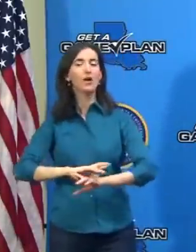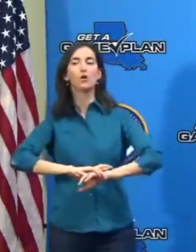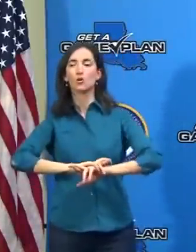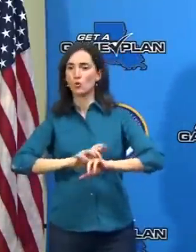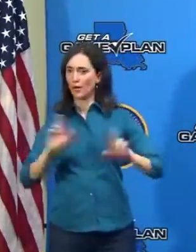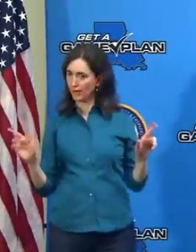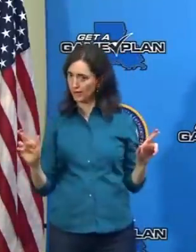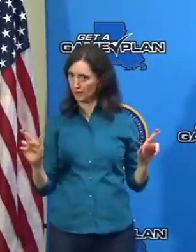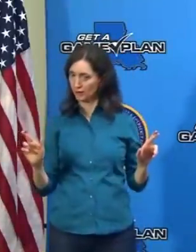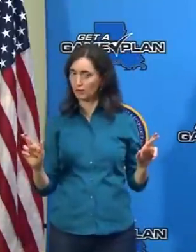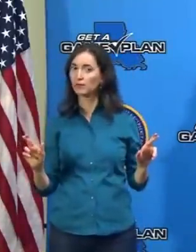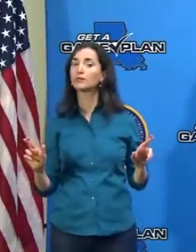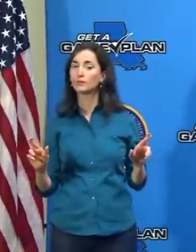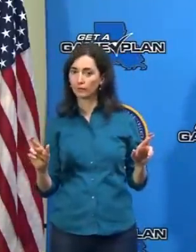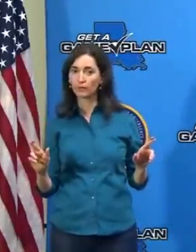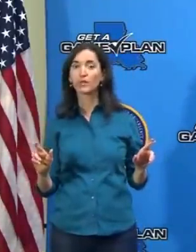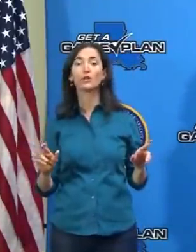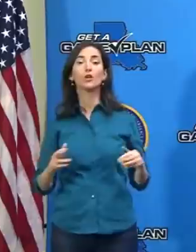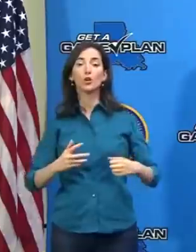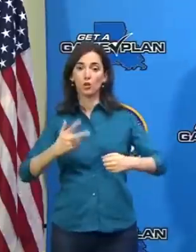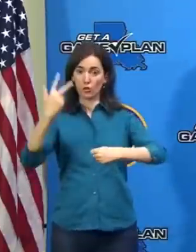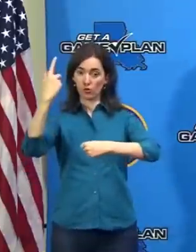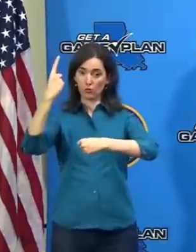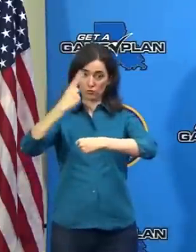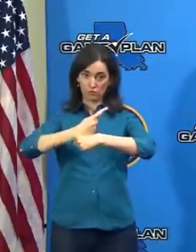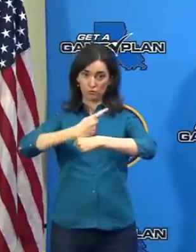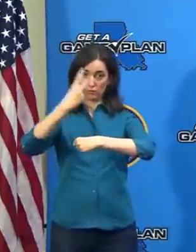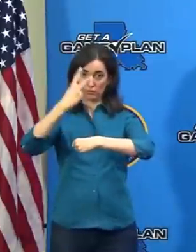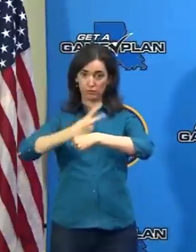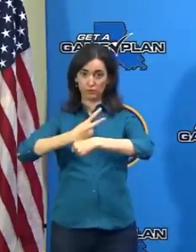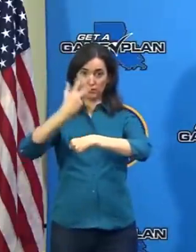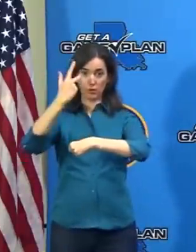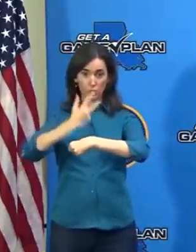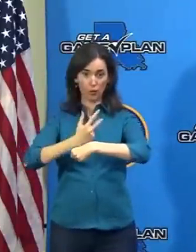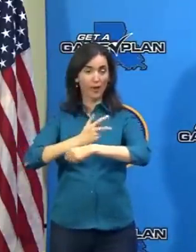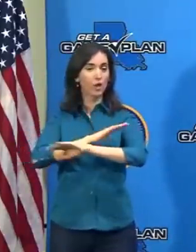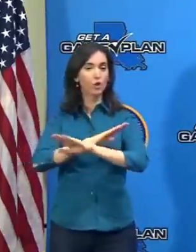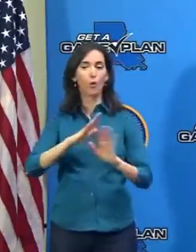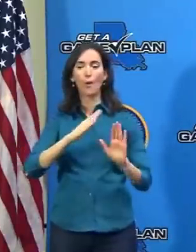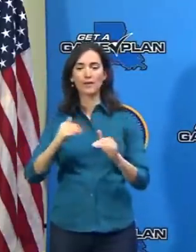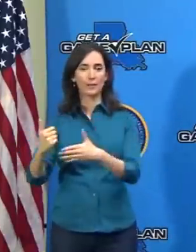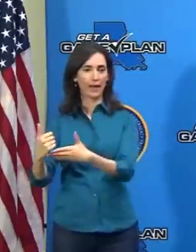stay for the first 72 hours on your own.